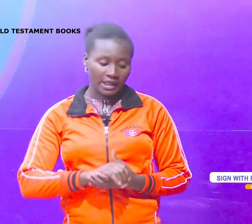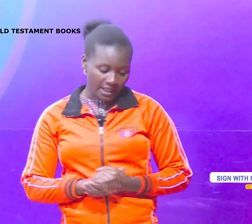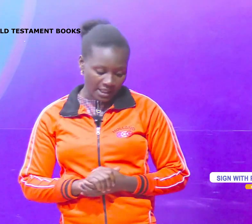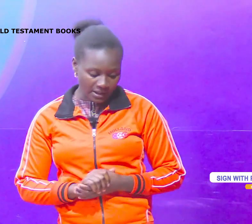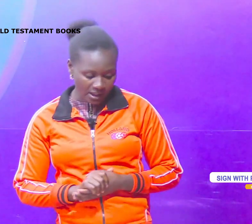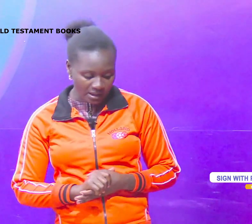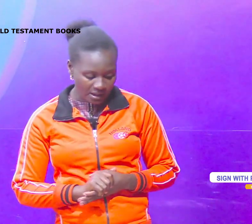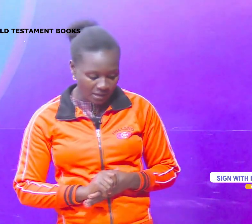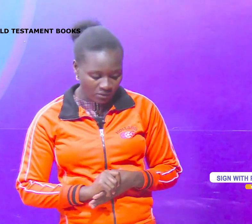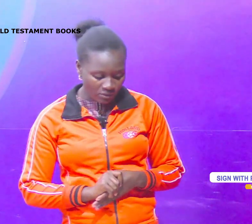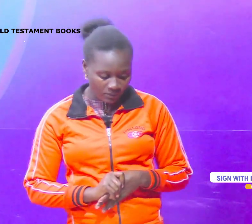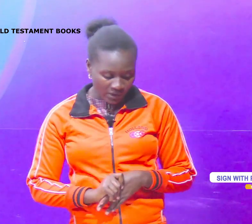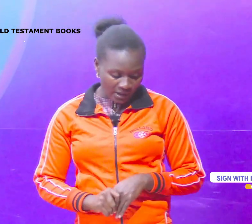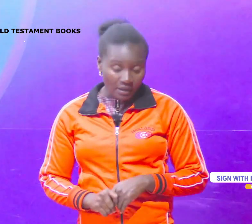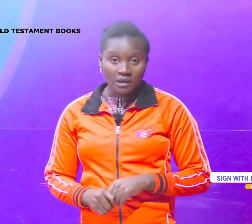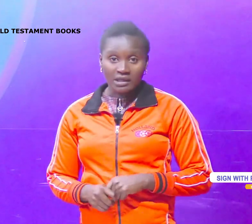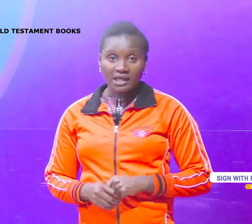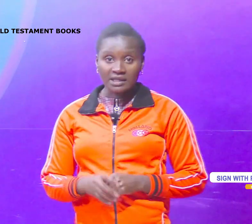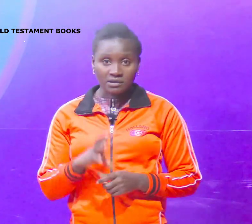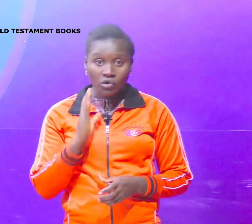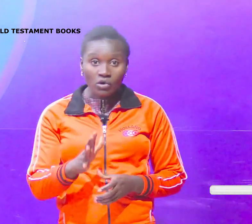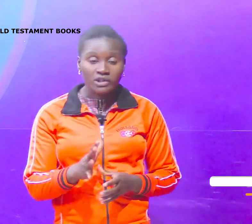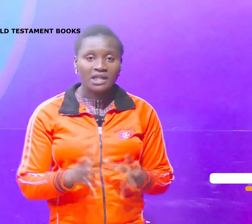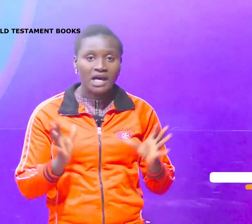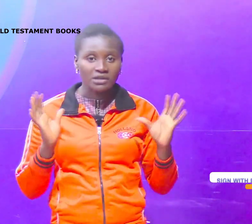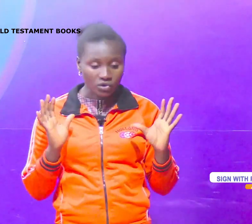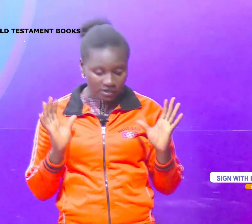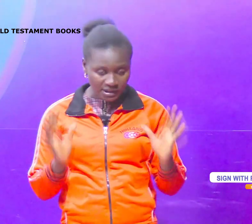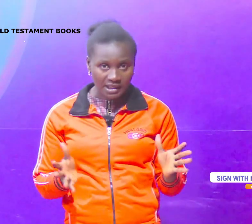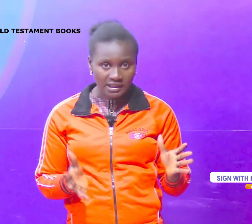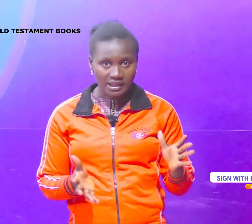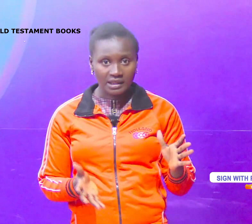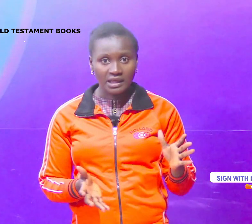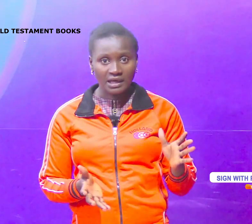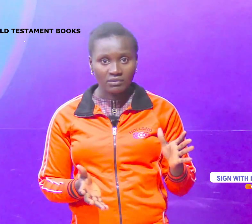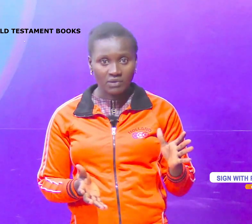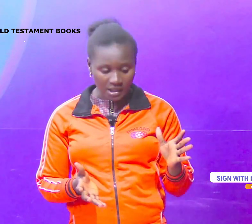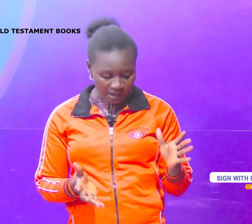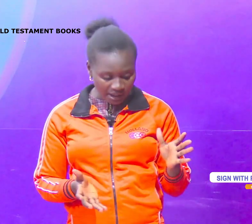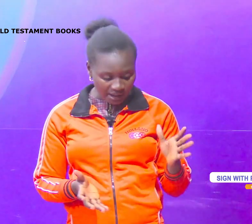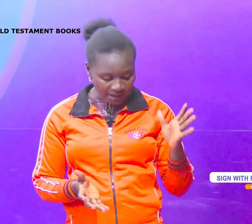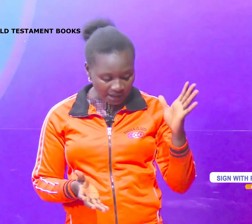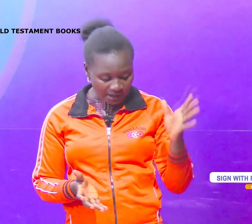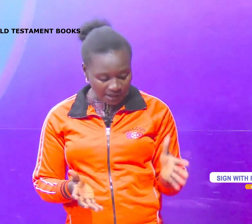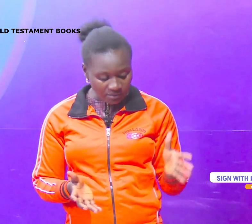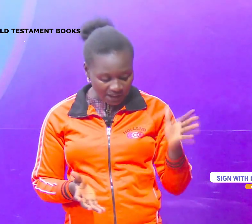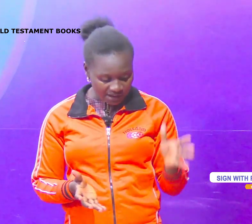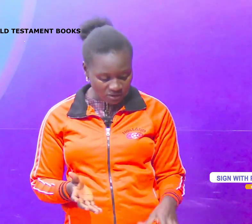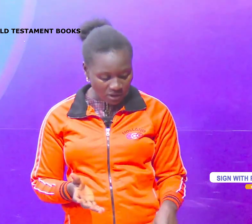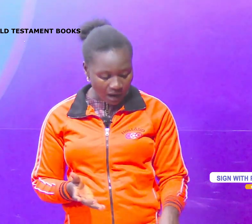And then the next books has no sign, and they are in the same list. So